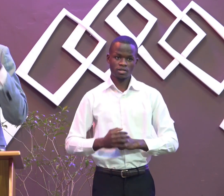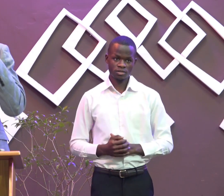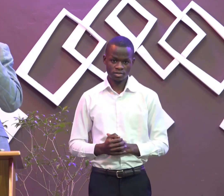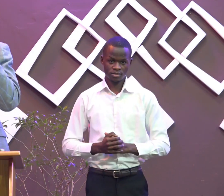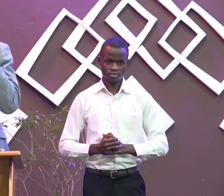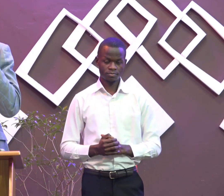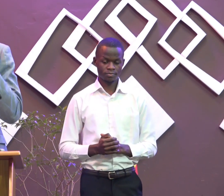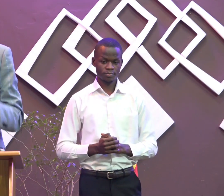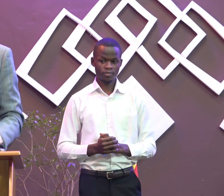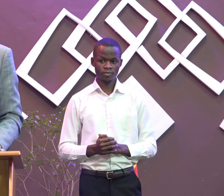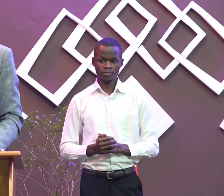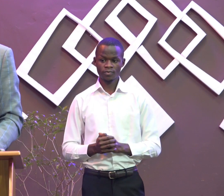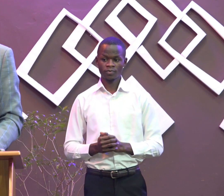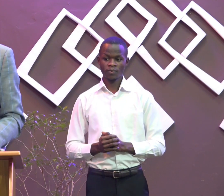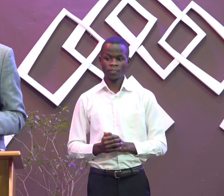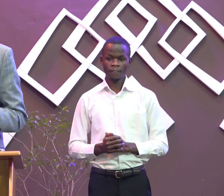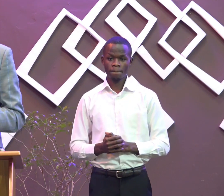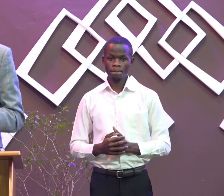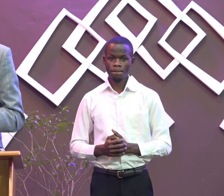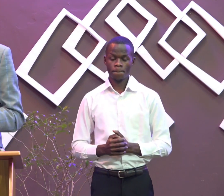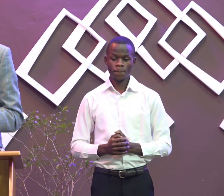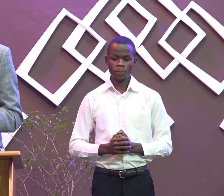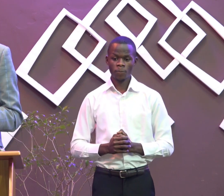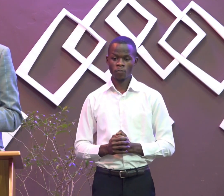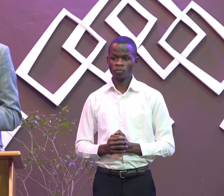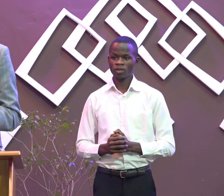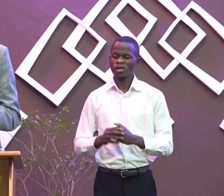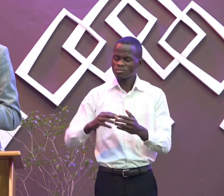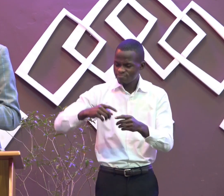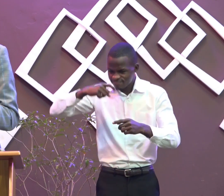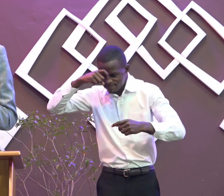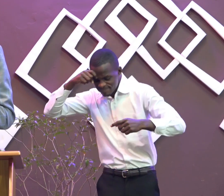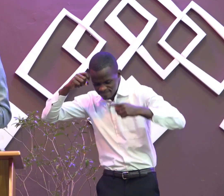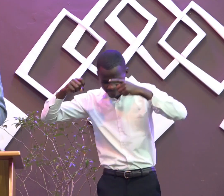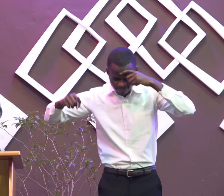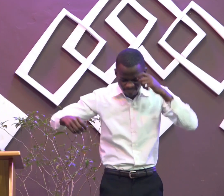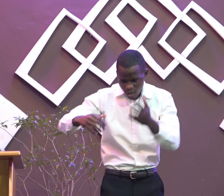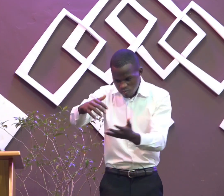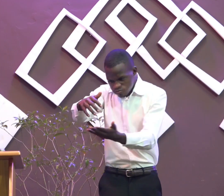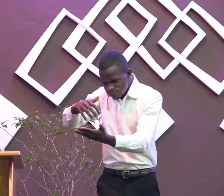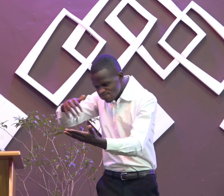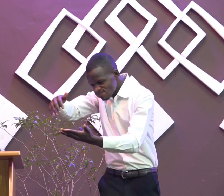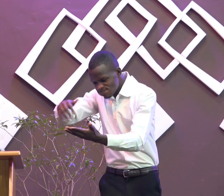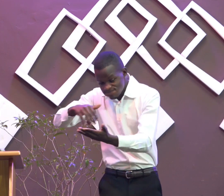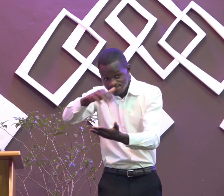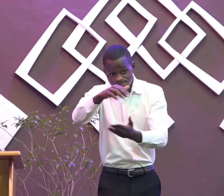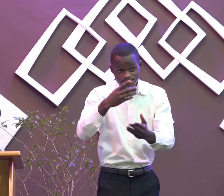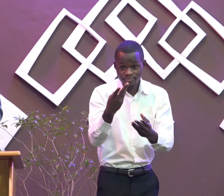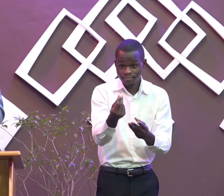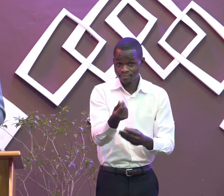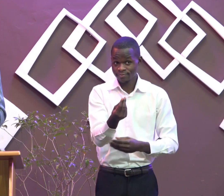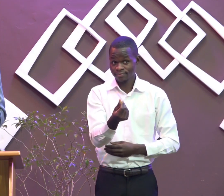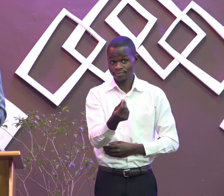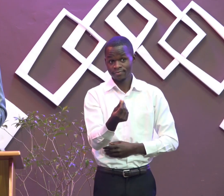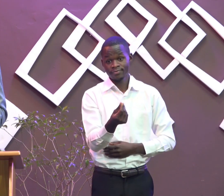a toilet and make it in that place would take like 8 months. Tusonda. We contributed. Bishop